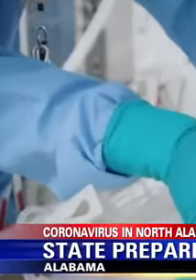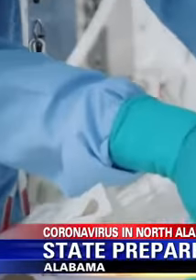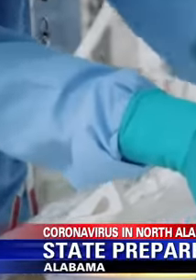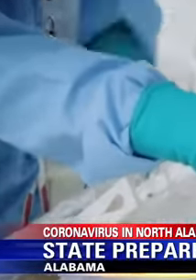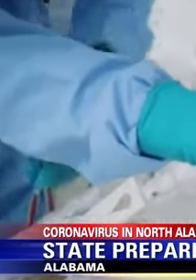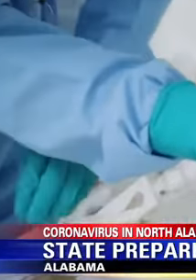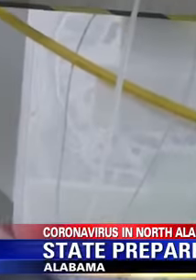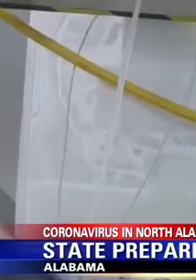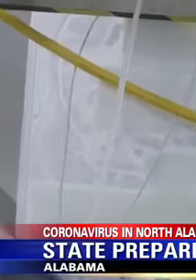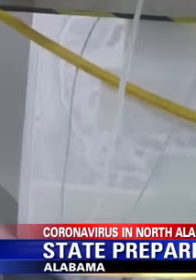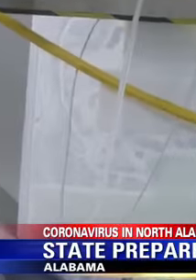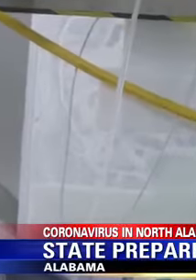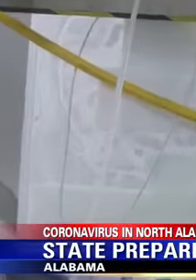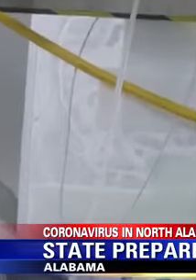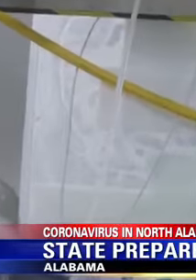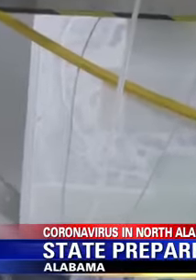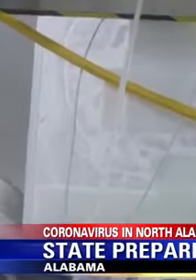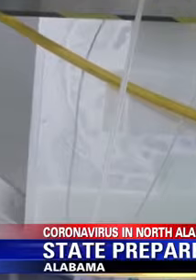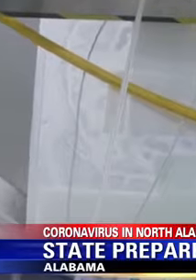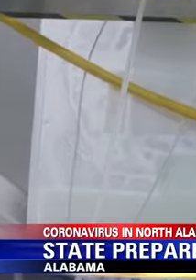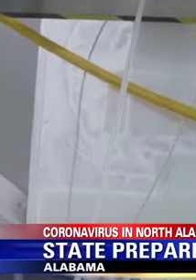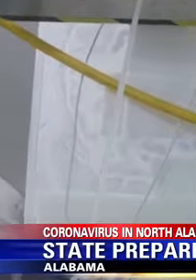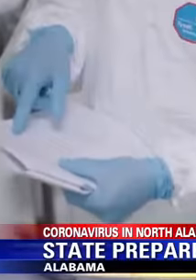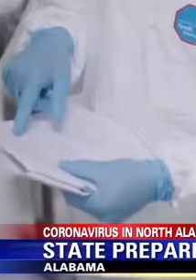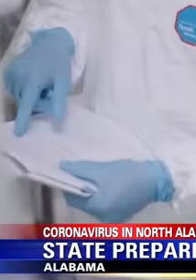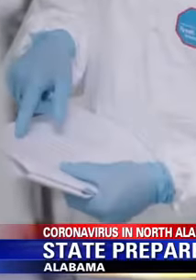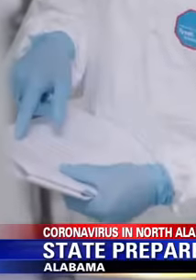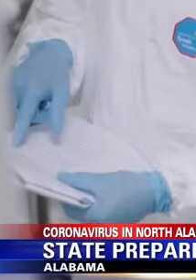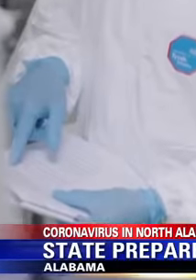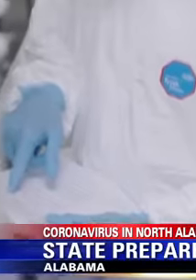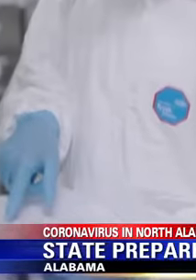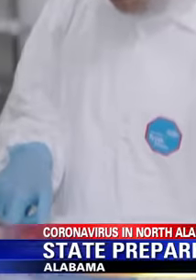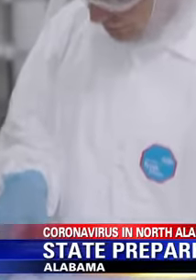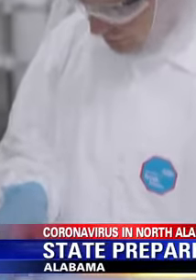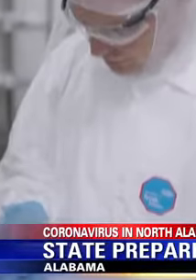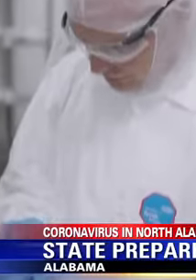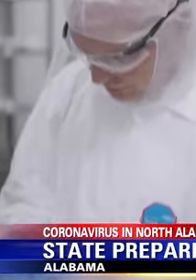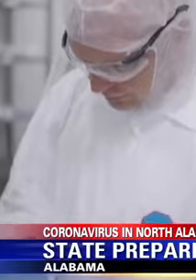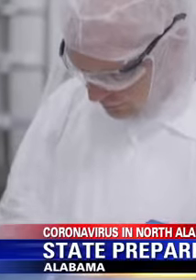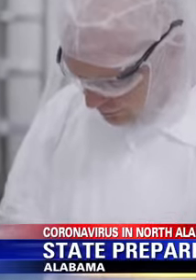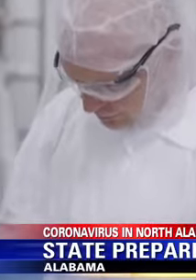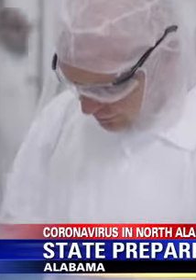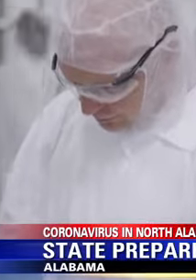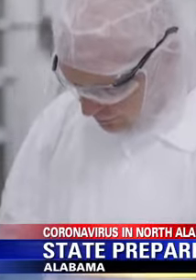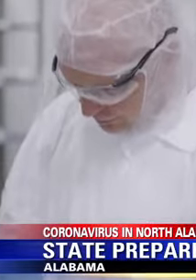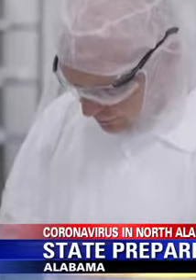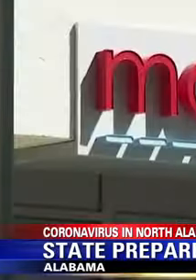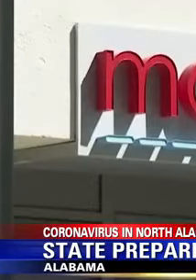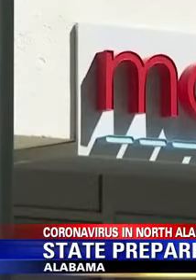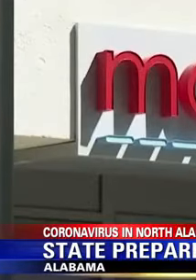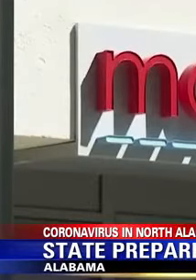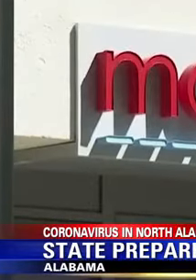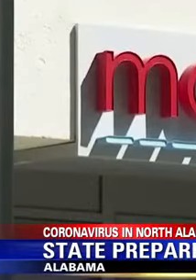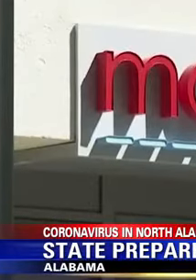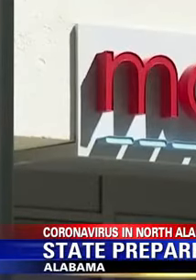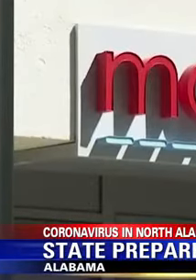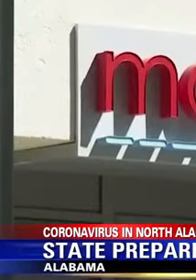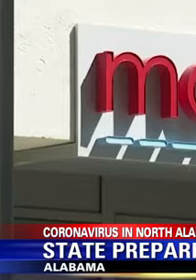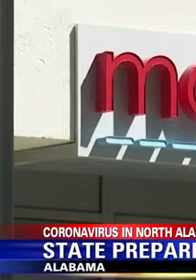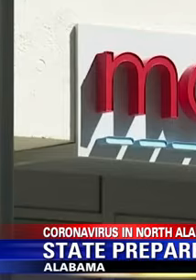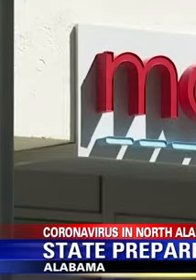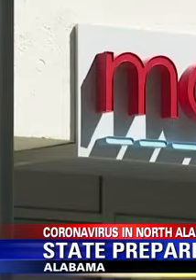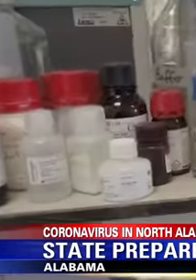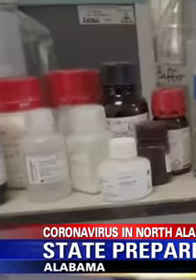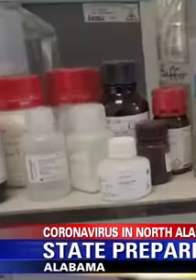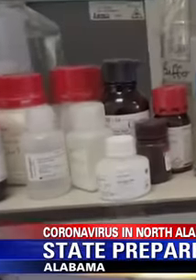cases during the past 6 weeks, news of vaccine could be weeks away with multiple providers seeing high rates of effectiveness is encouraging. And now they're